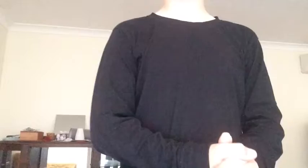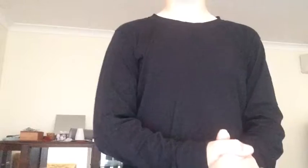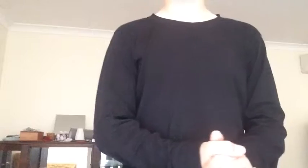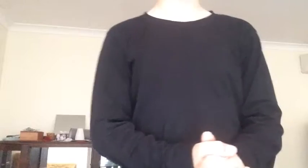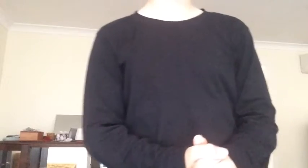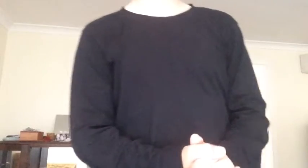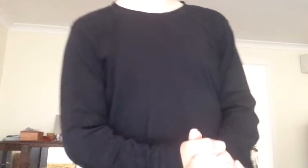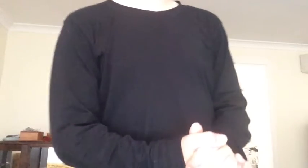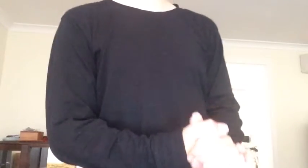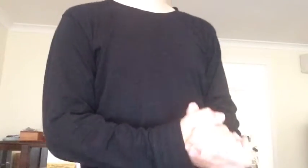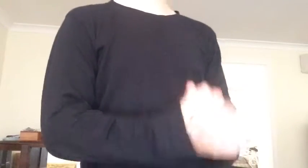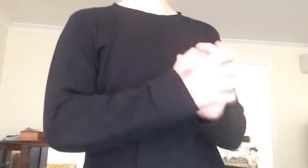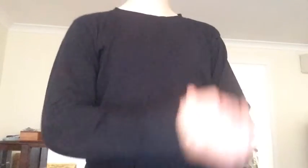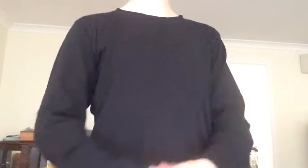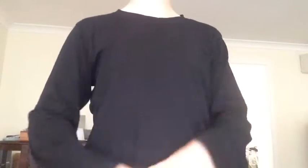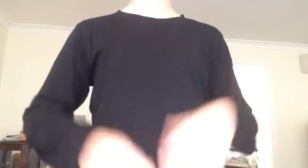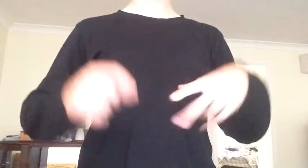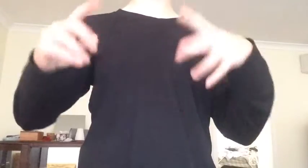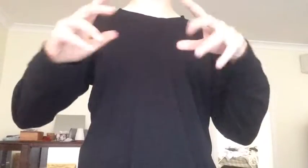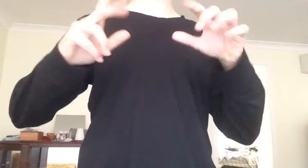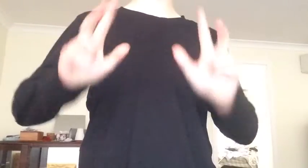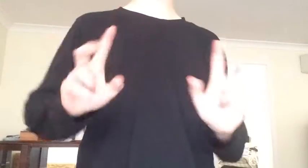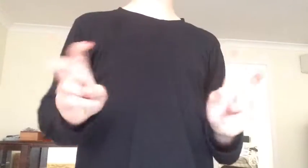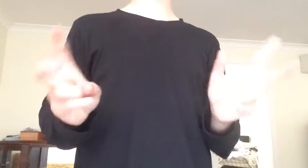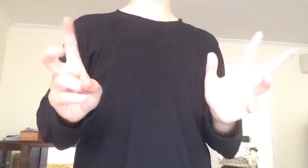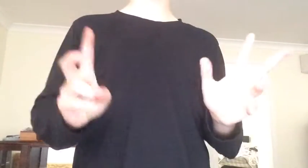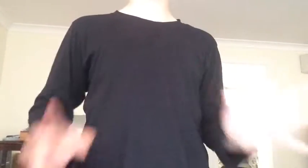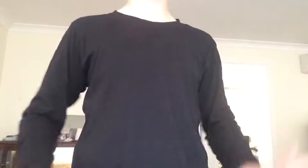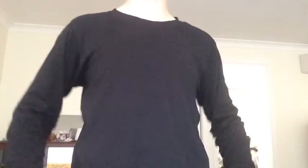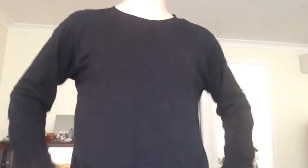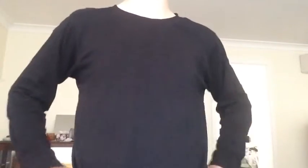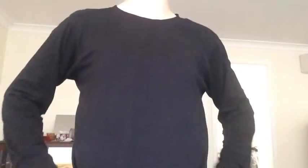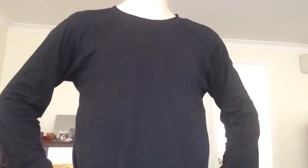my predictions, because I did make them, I just didn't showcase them in a video.